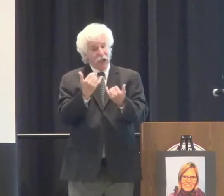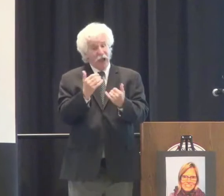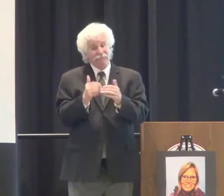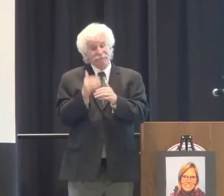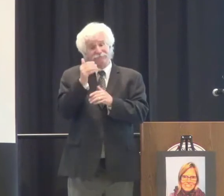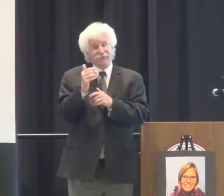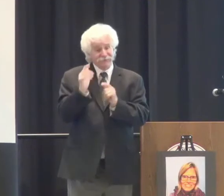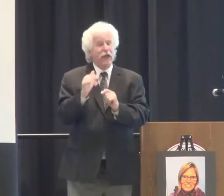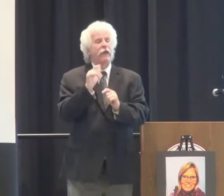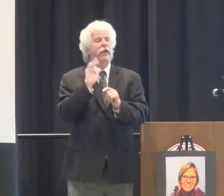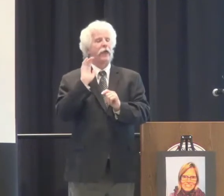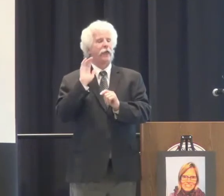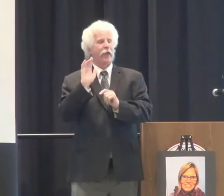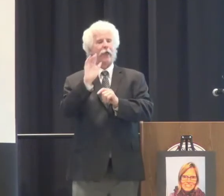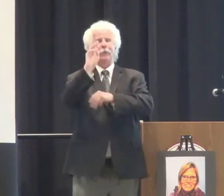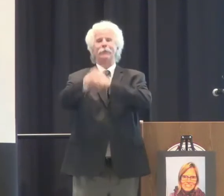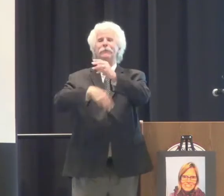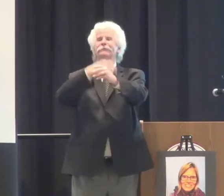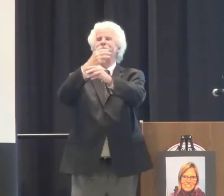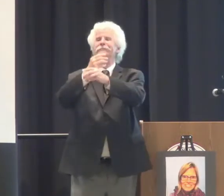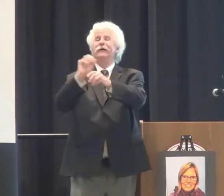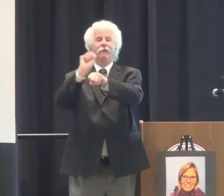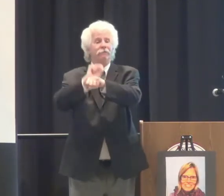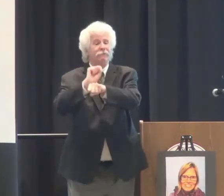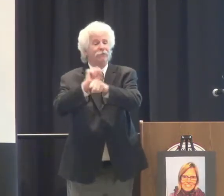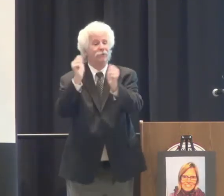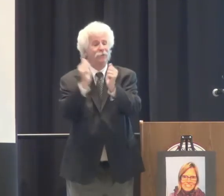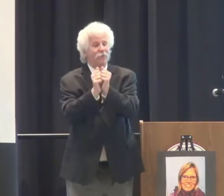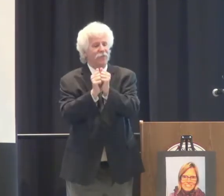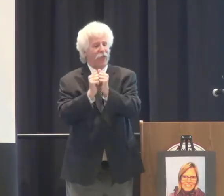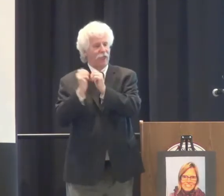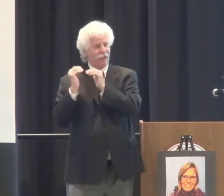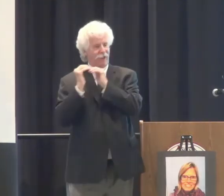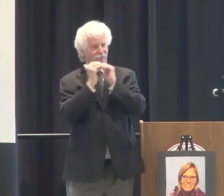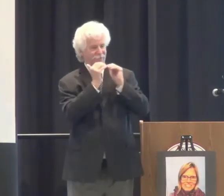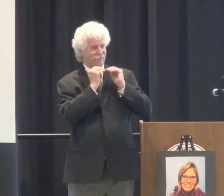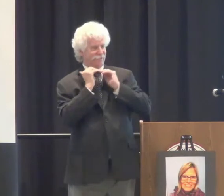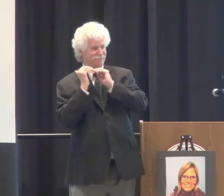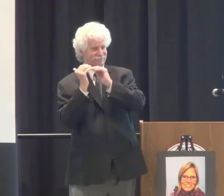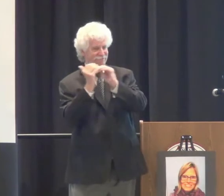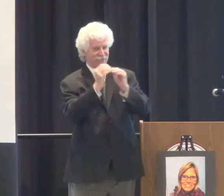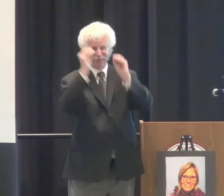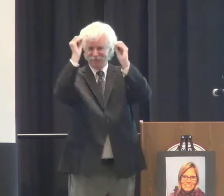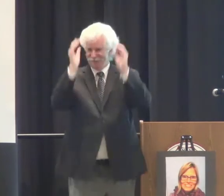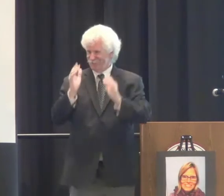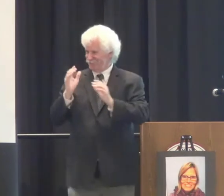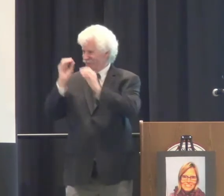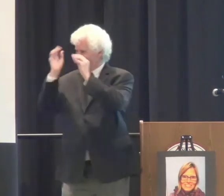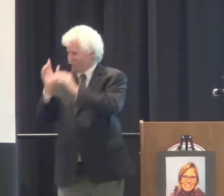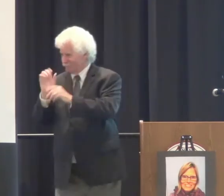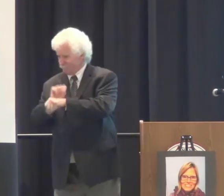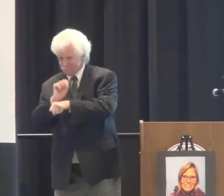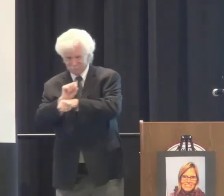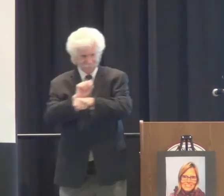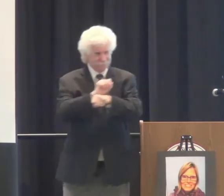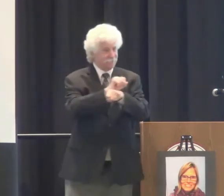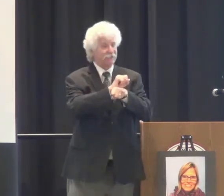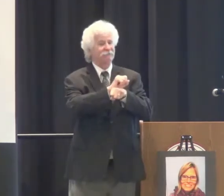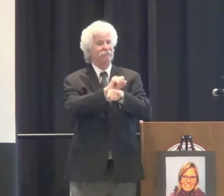benefited from having her as a student. And the world has as well in her work towards